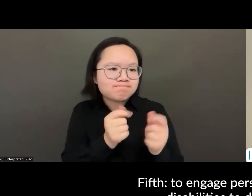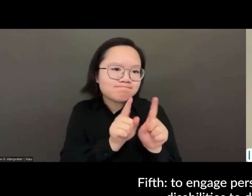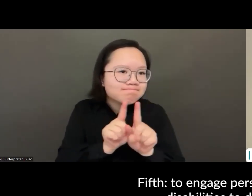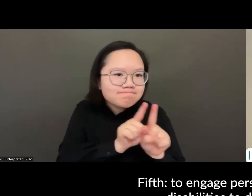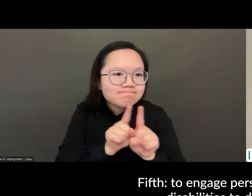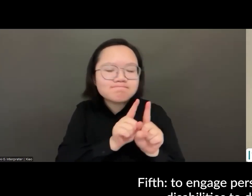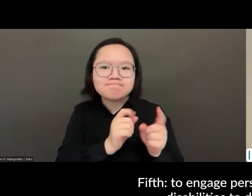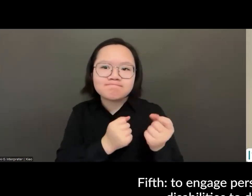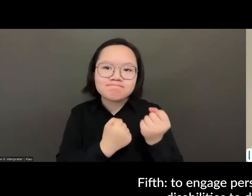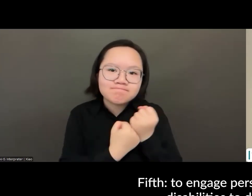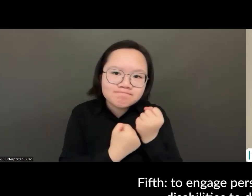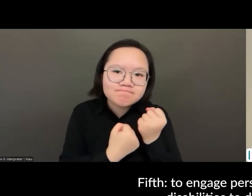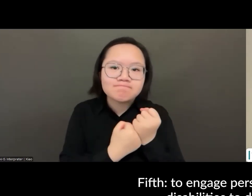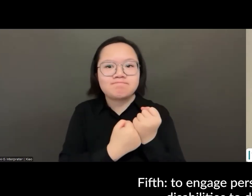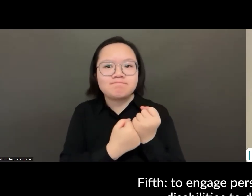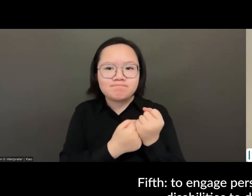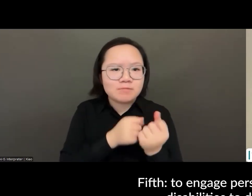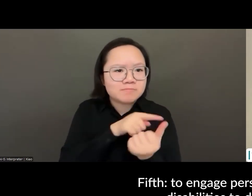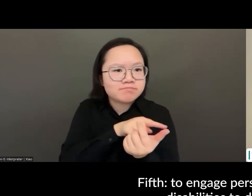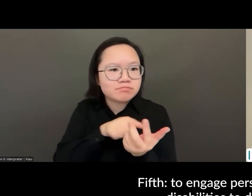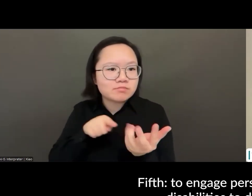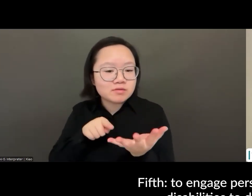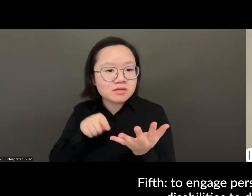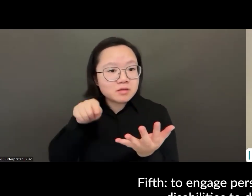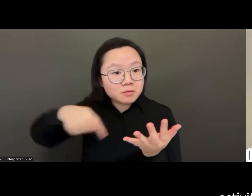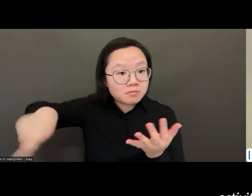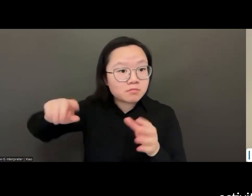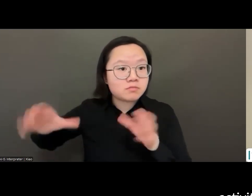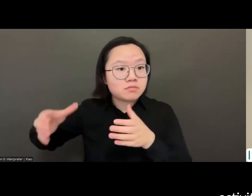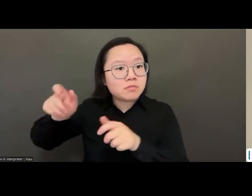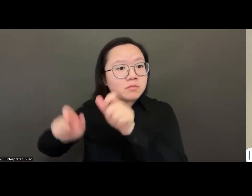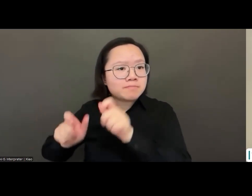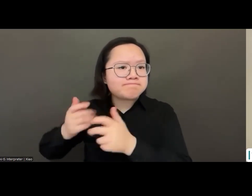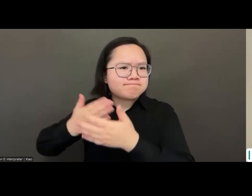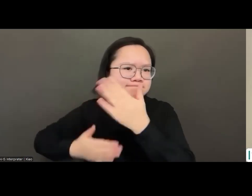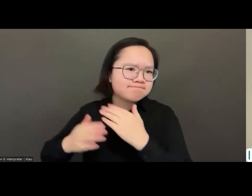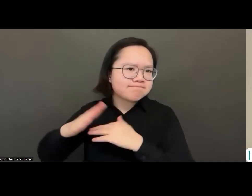to engage persons with complex disabilities to deliver project activities.